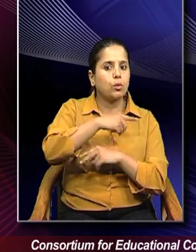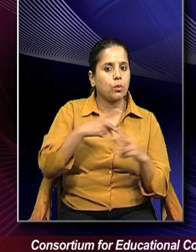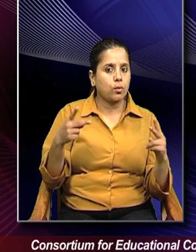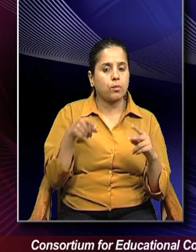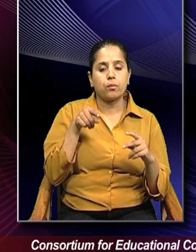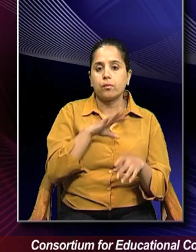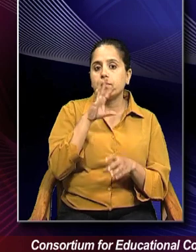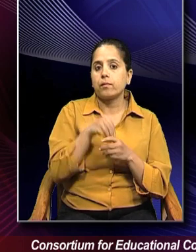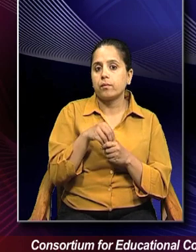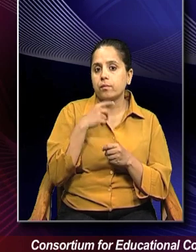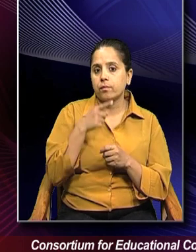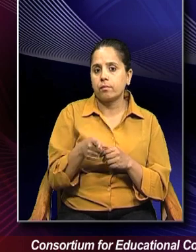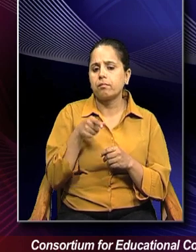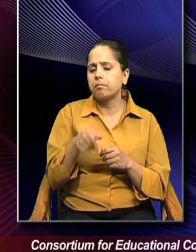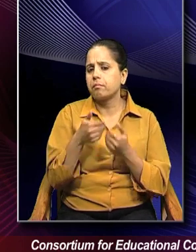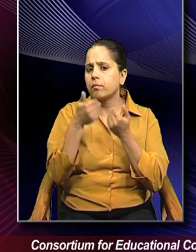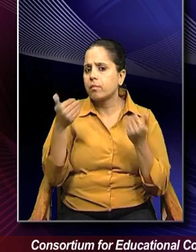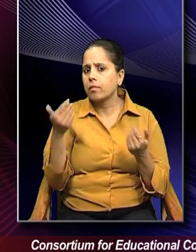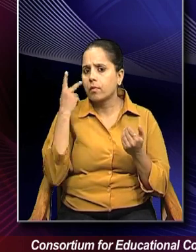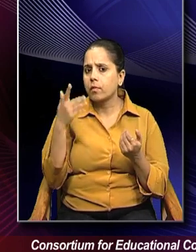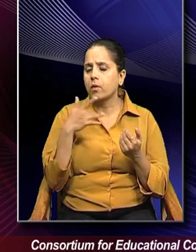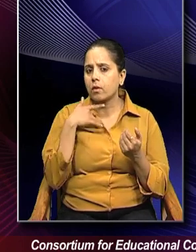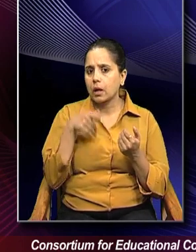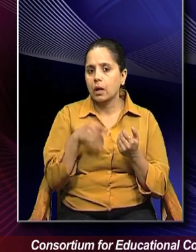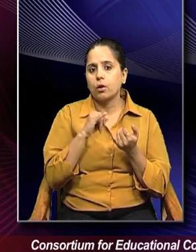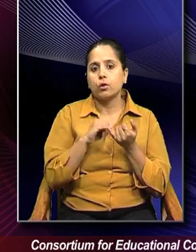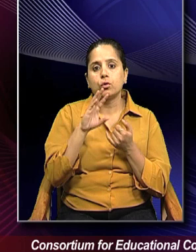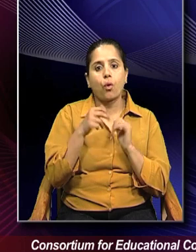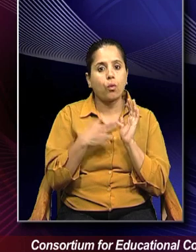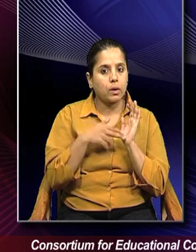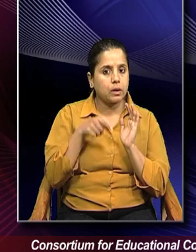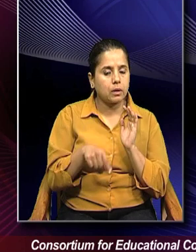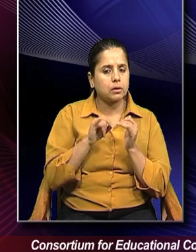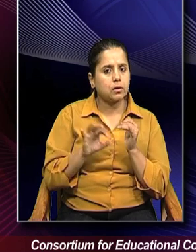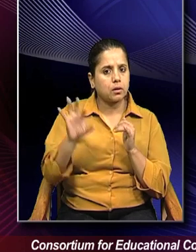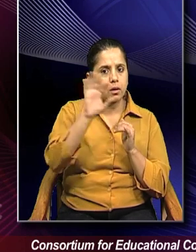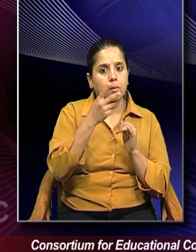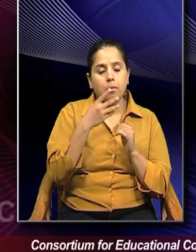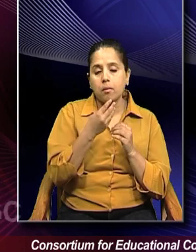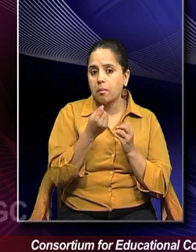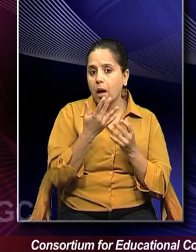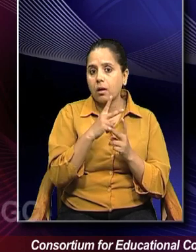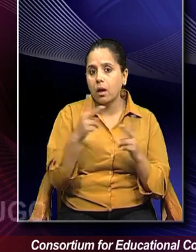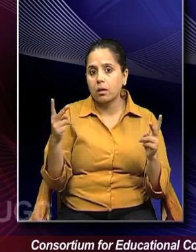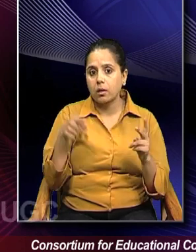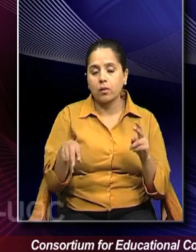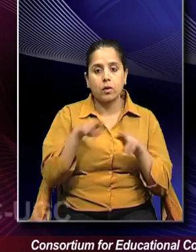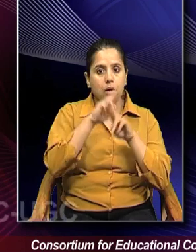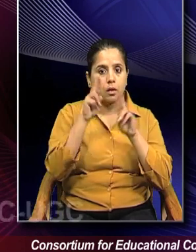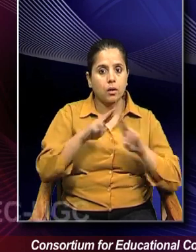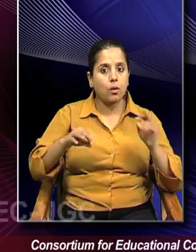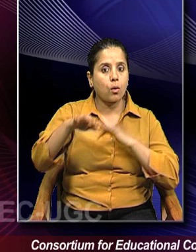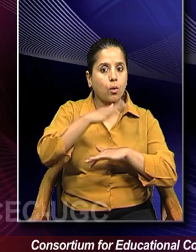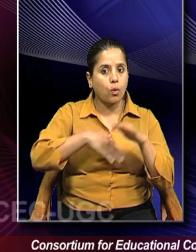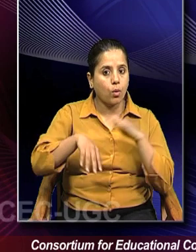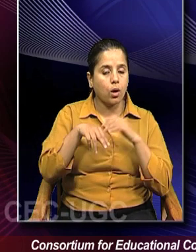it includes, apart from the sovereign states, many other types of international